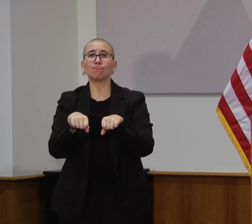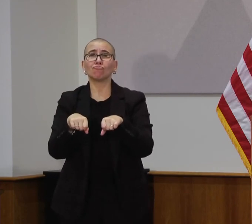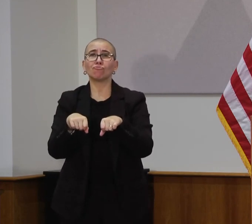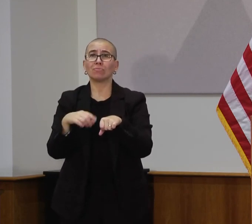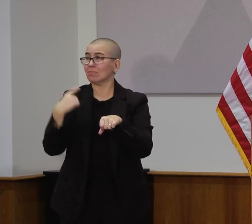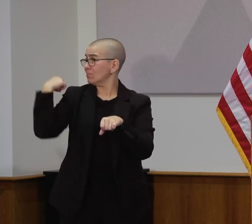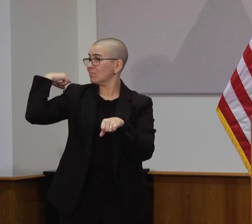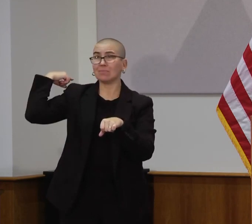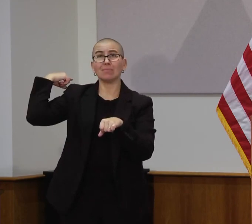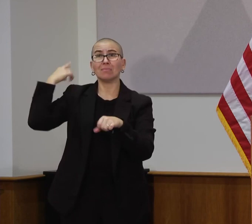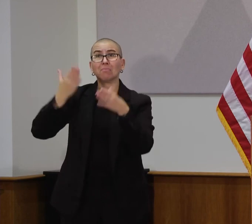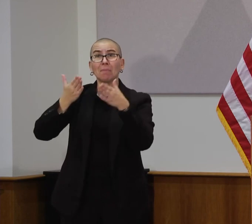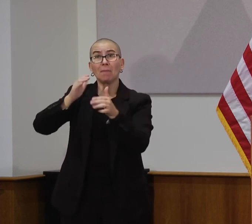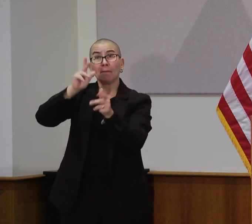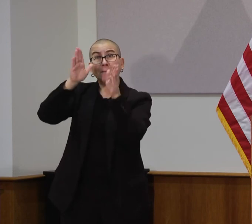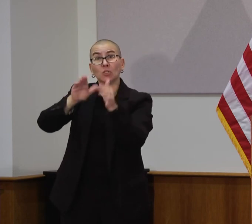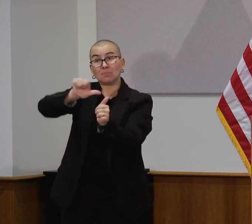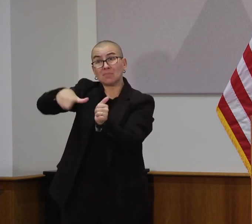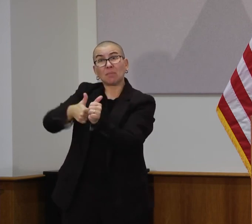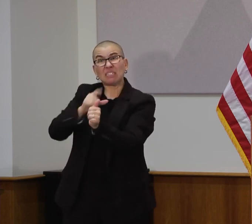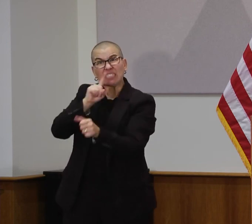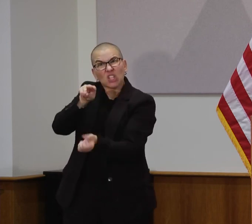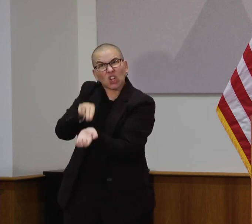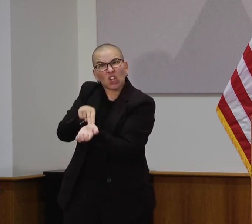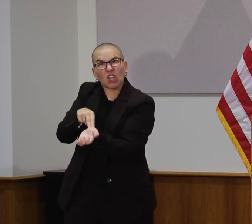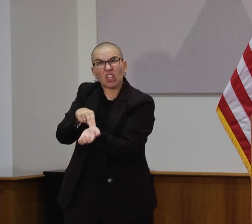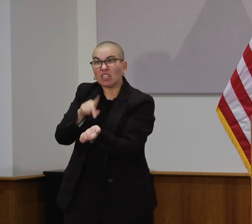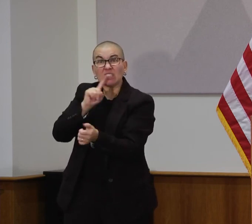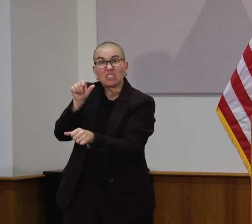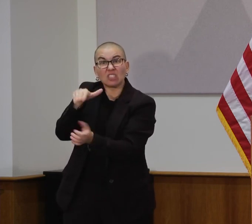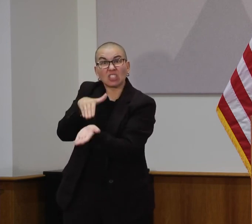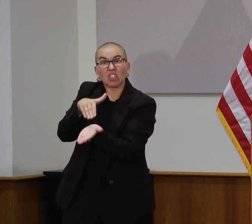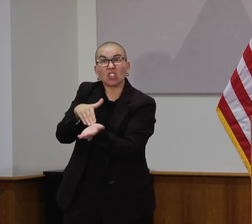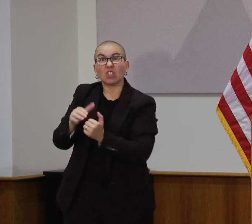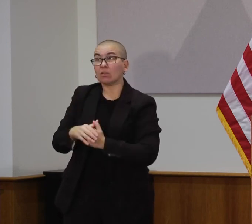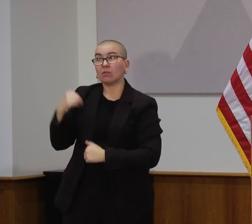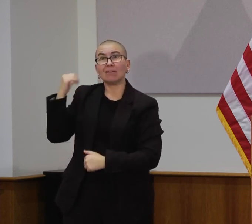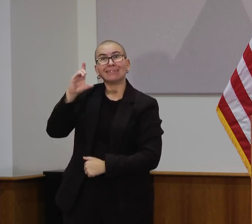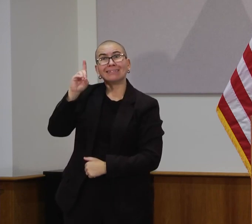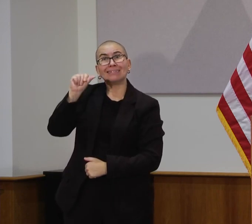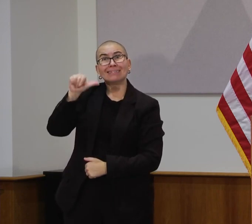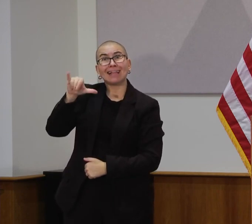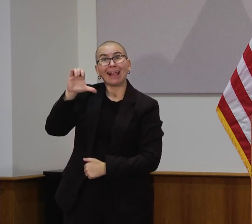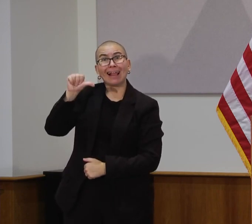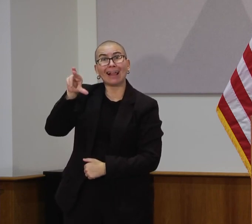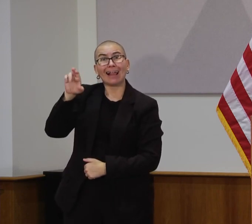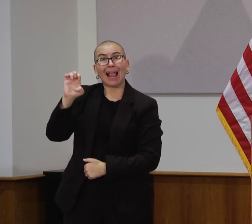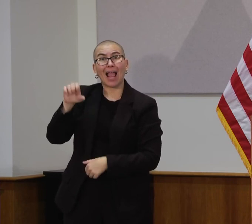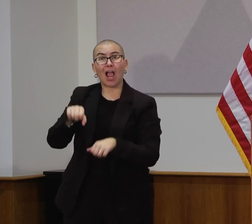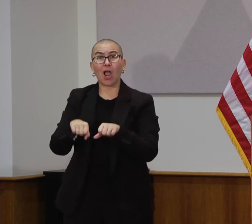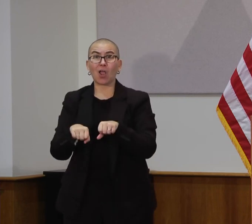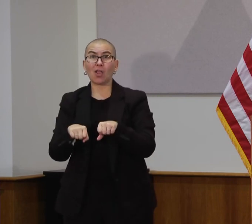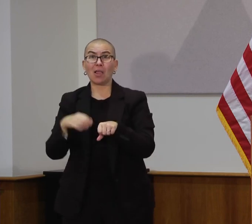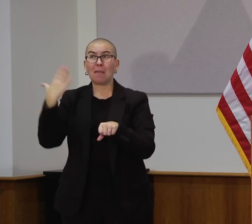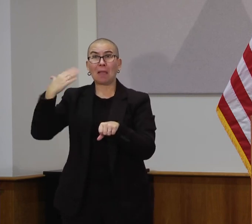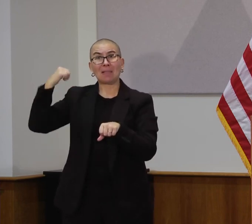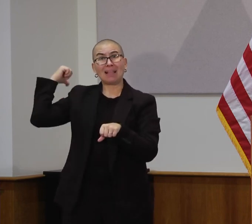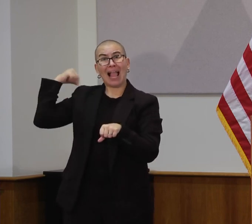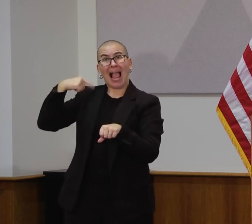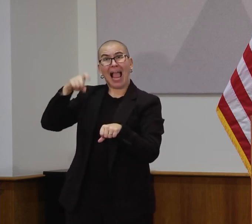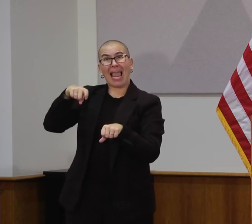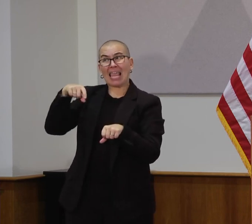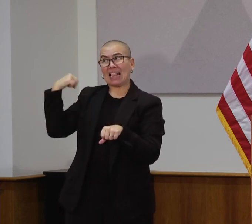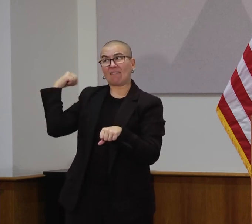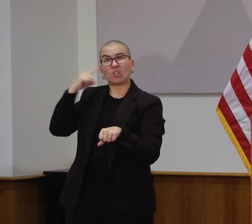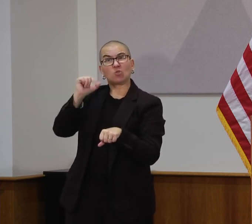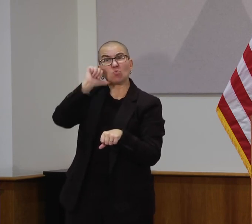a physician. You or a loved one might need that person someday soon, and you want to be sure that